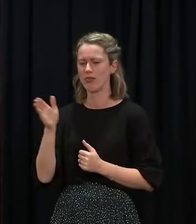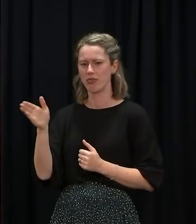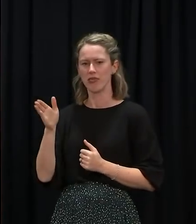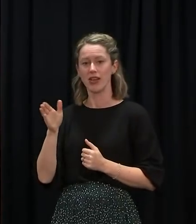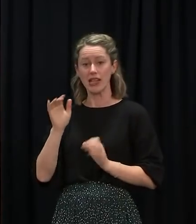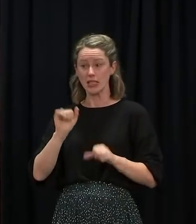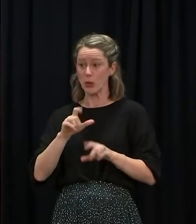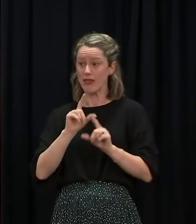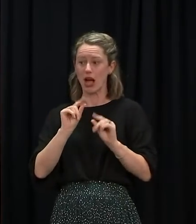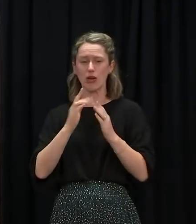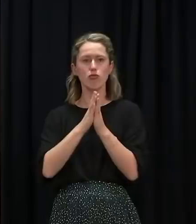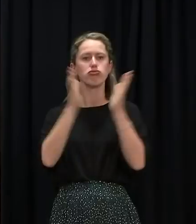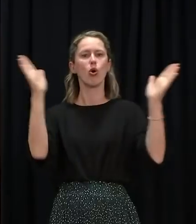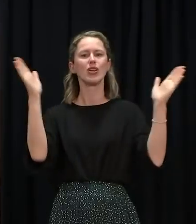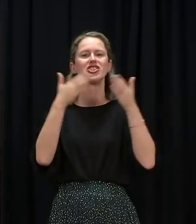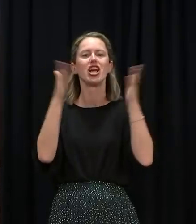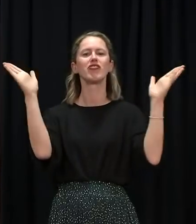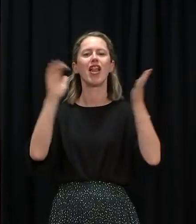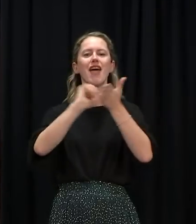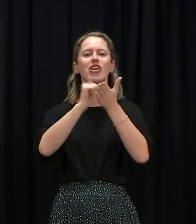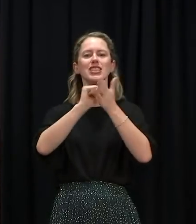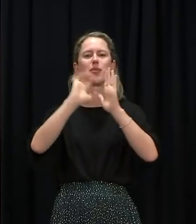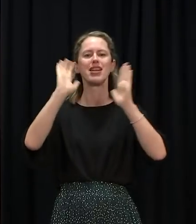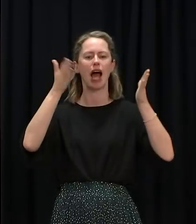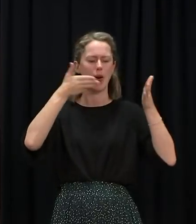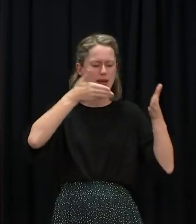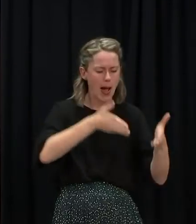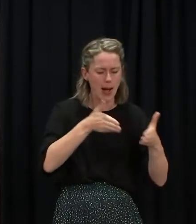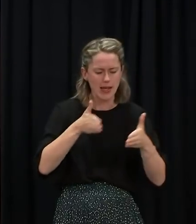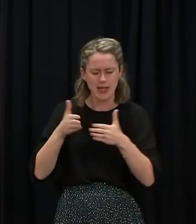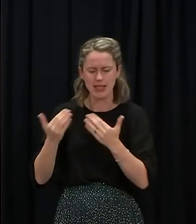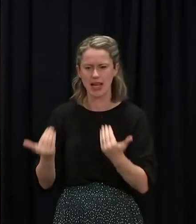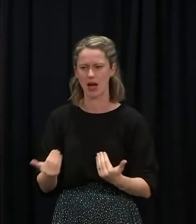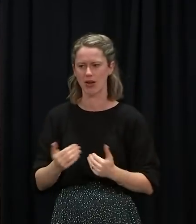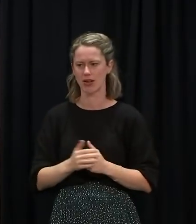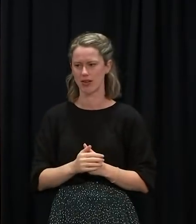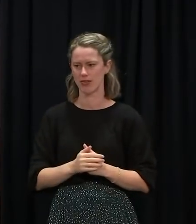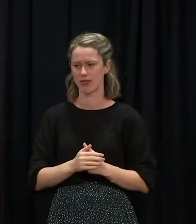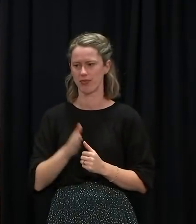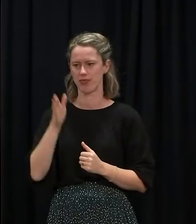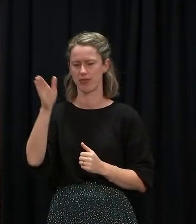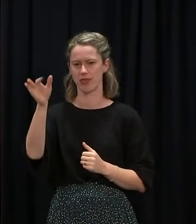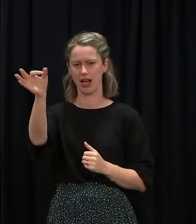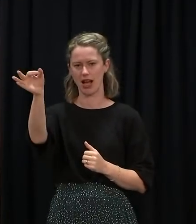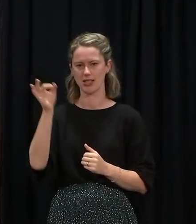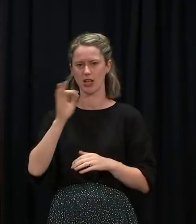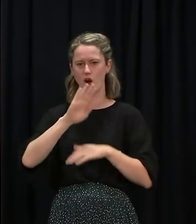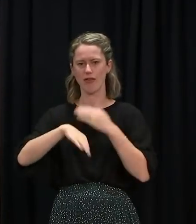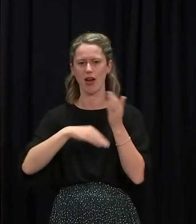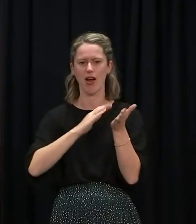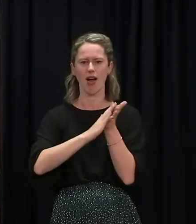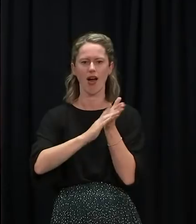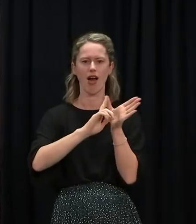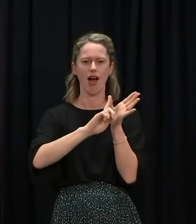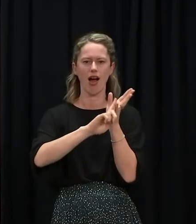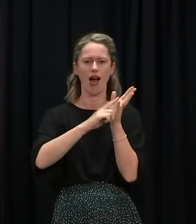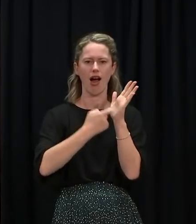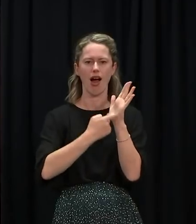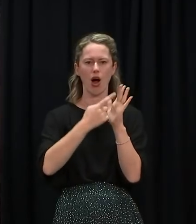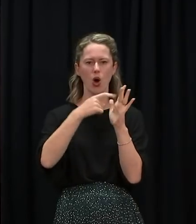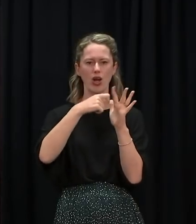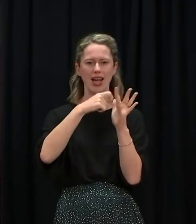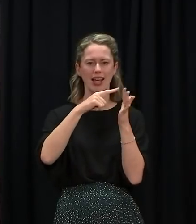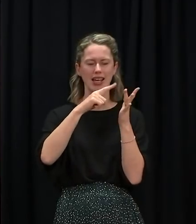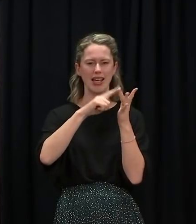broad advertising campaign, we're able to switch that up now and be more targeted. Just on the Hauraki moves, could you just tell me why you're